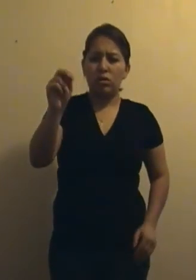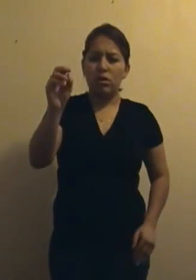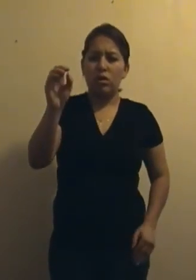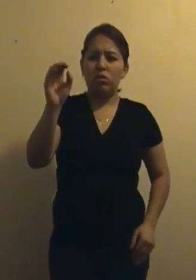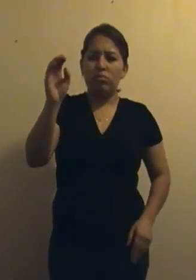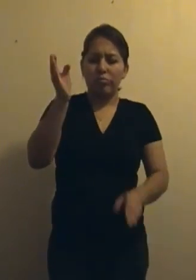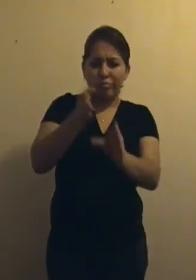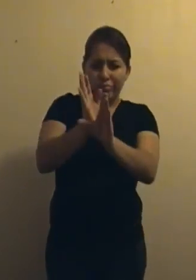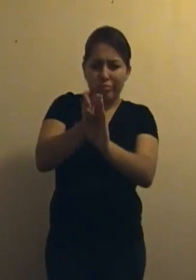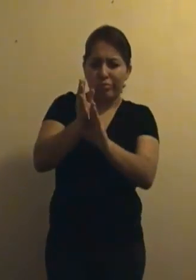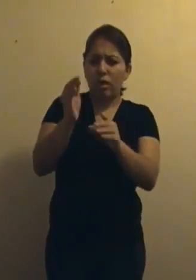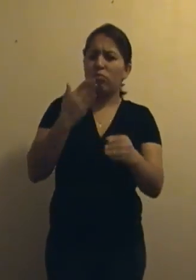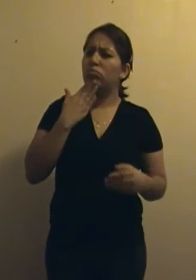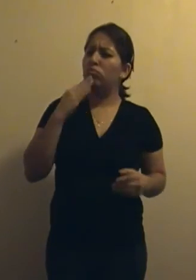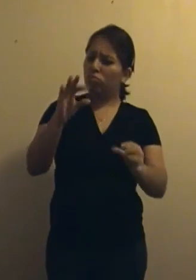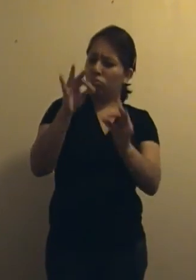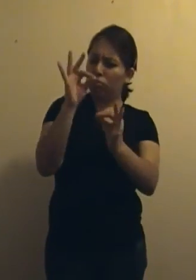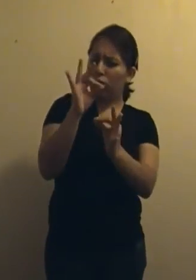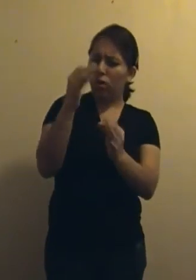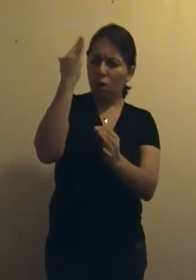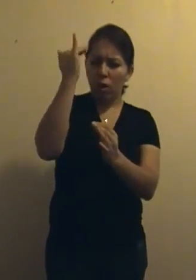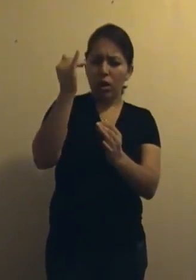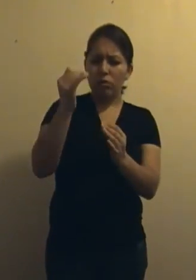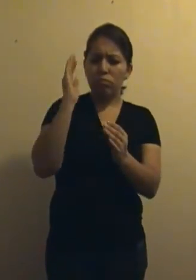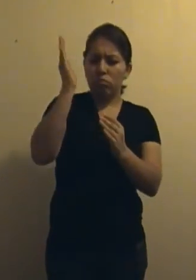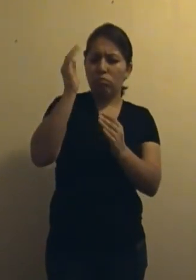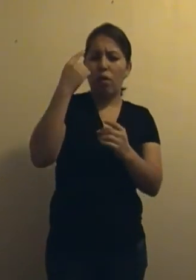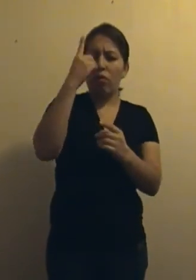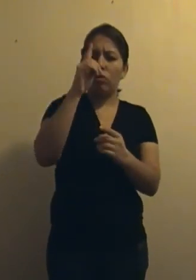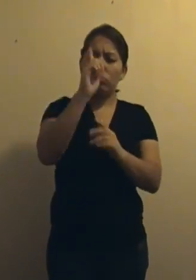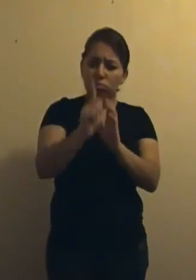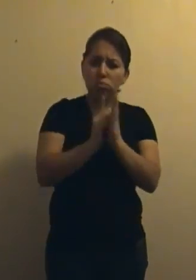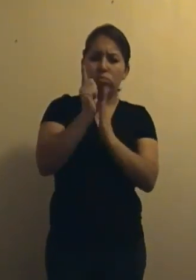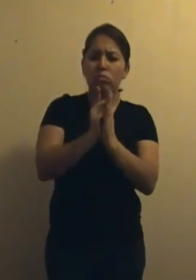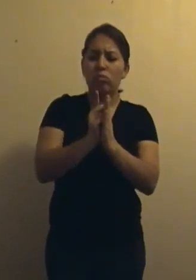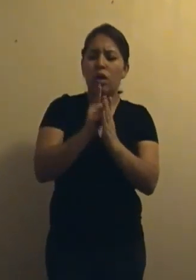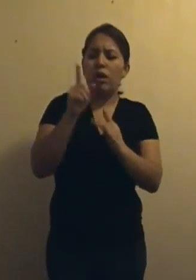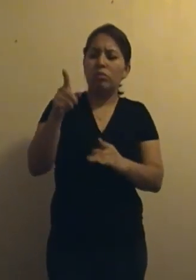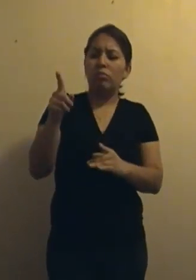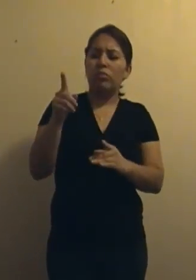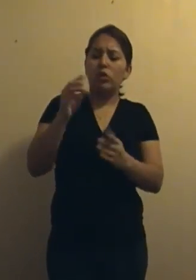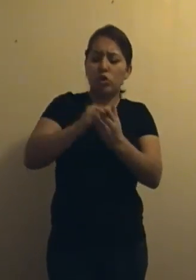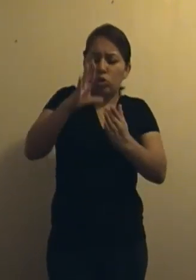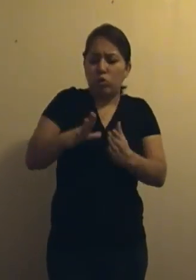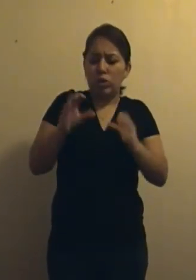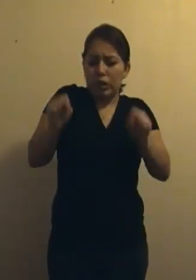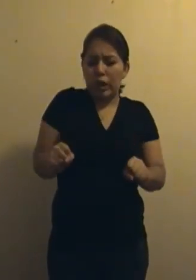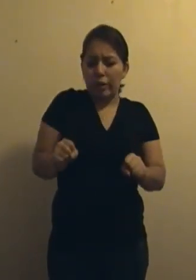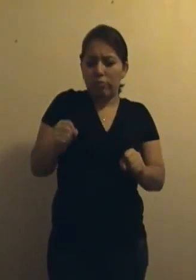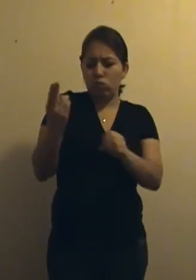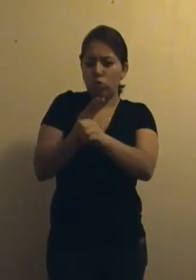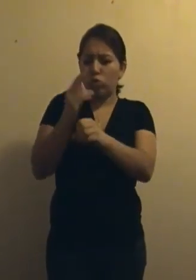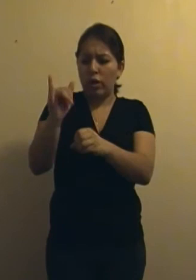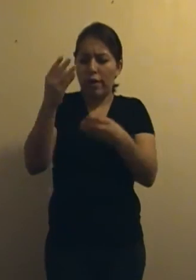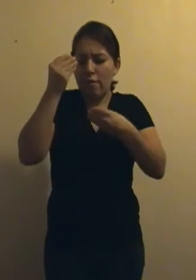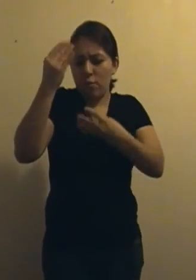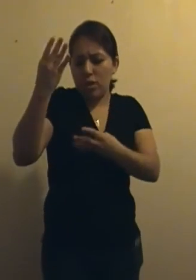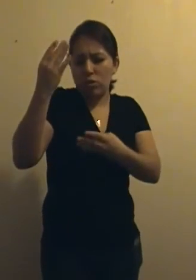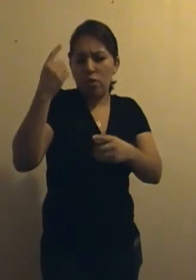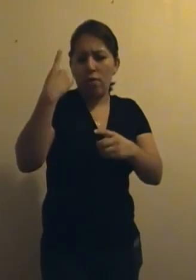1-hour lecture, and it gave the students some content which they could then apply to their research projects. So in that 3-week